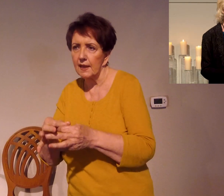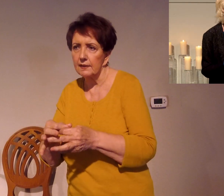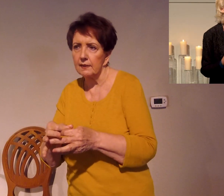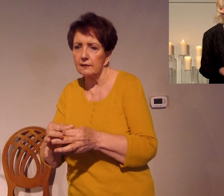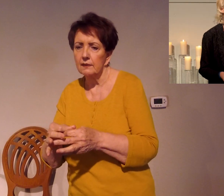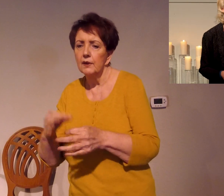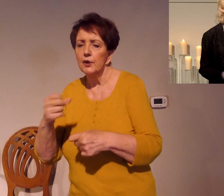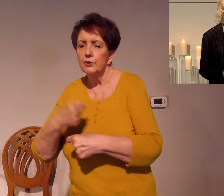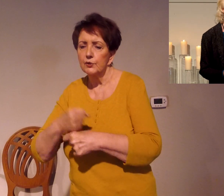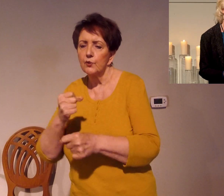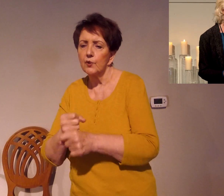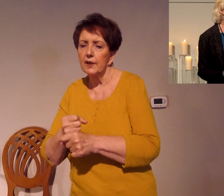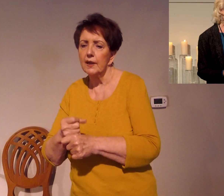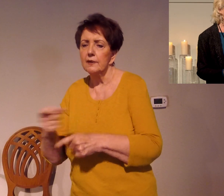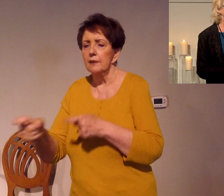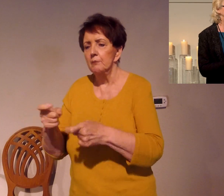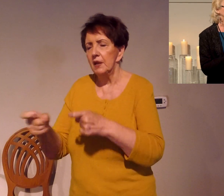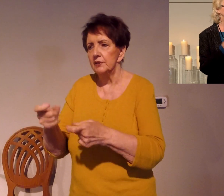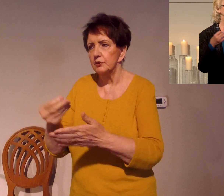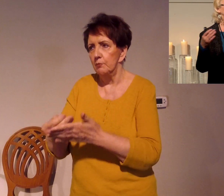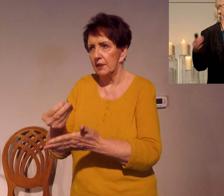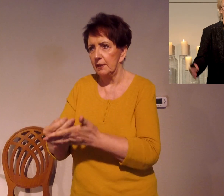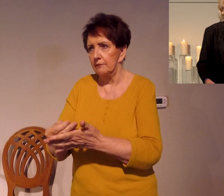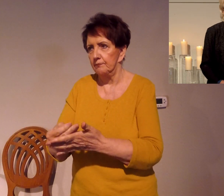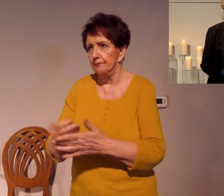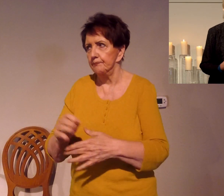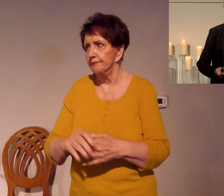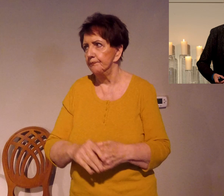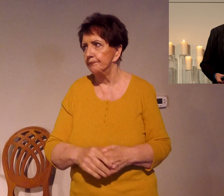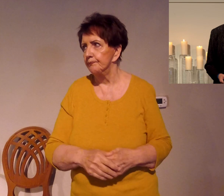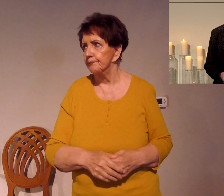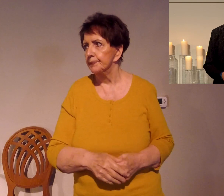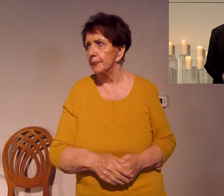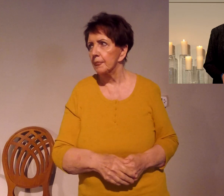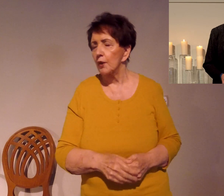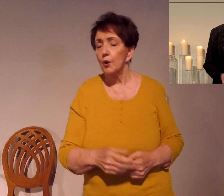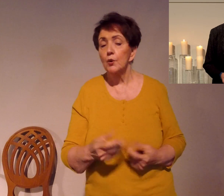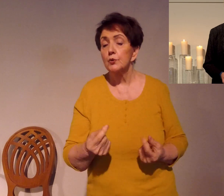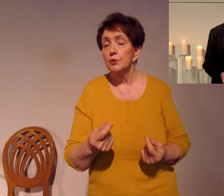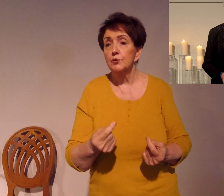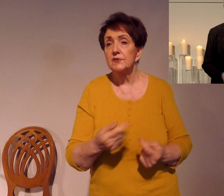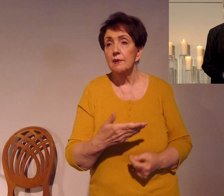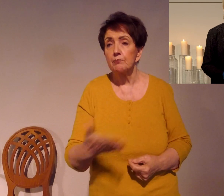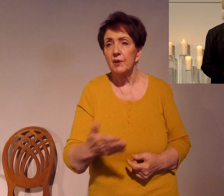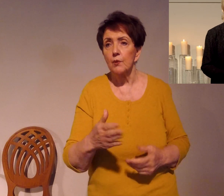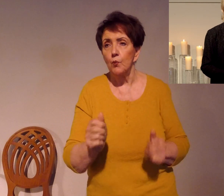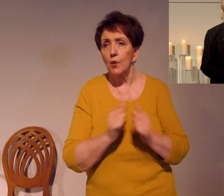to create and manage wealth and to do something